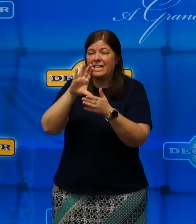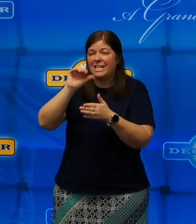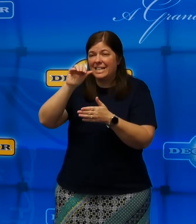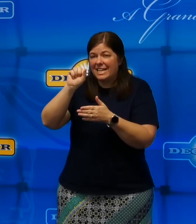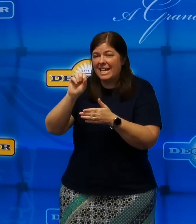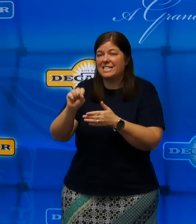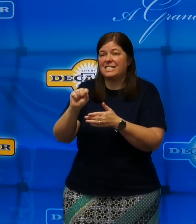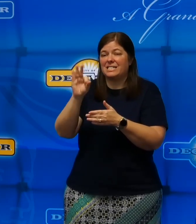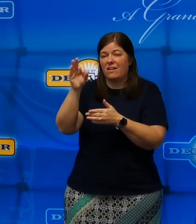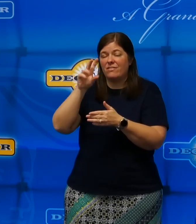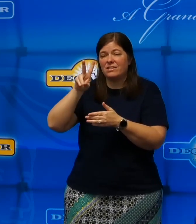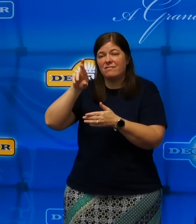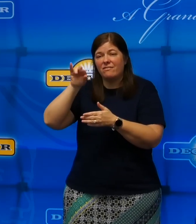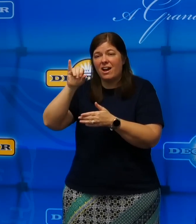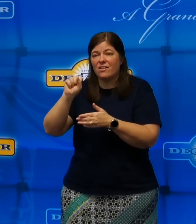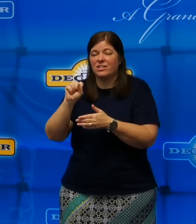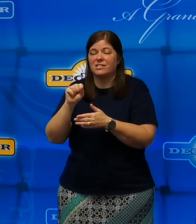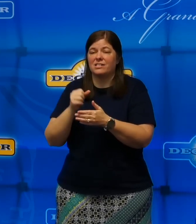and over